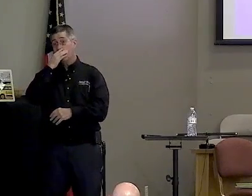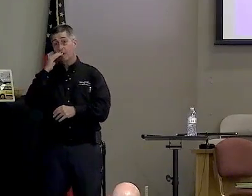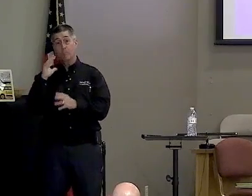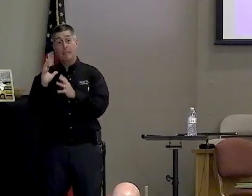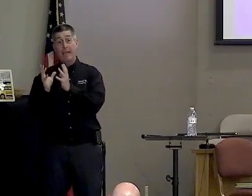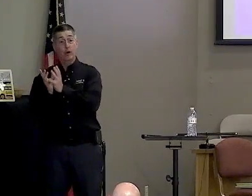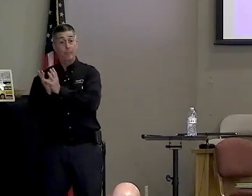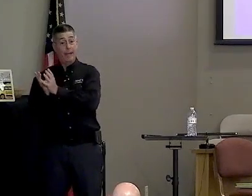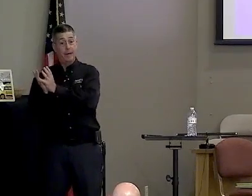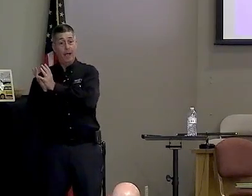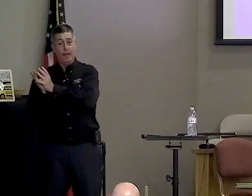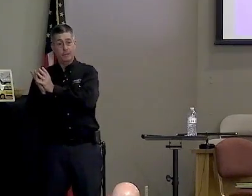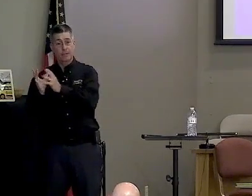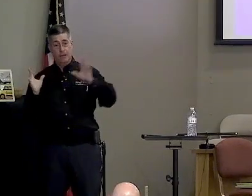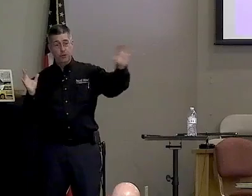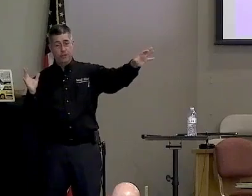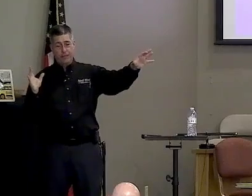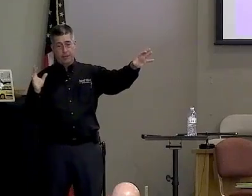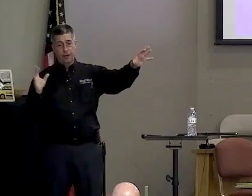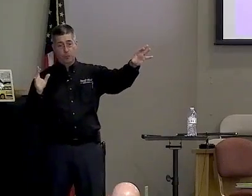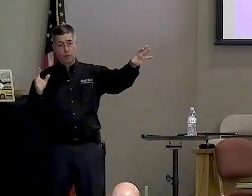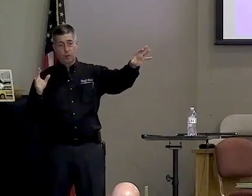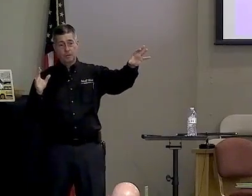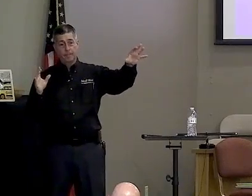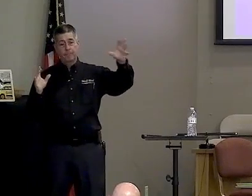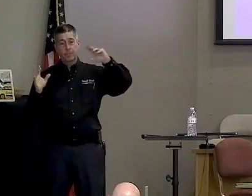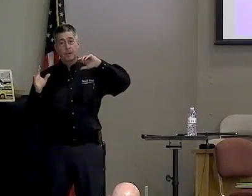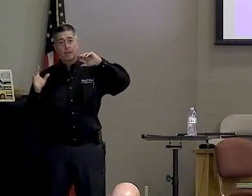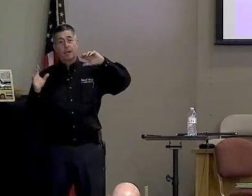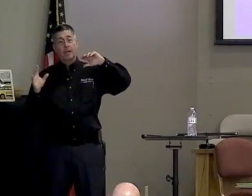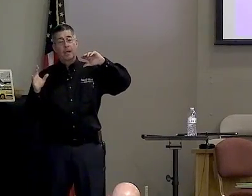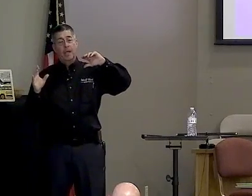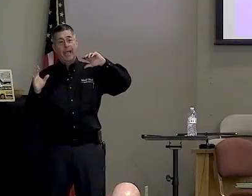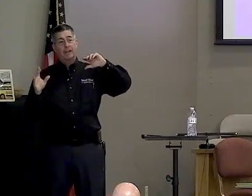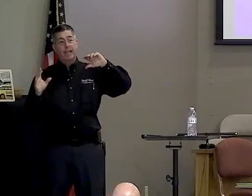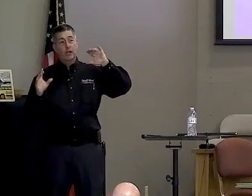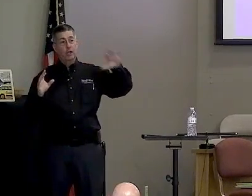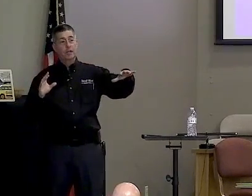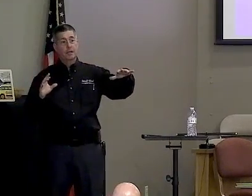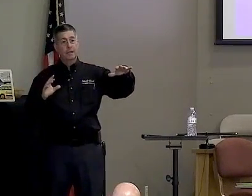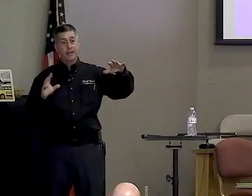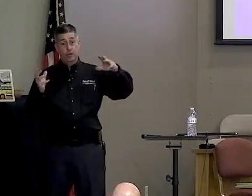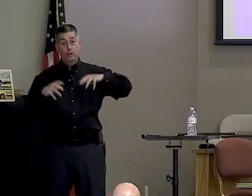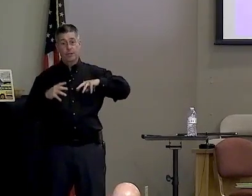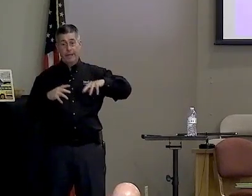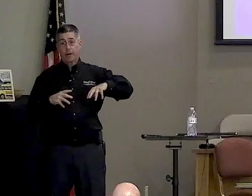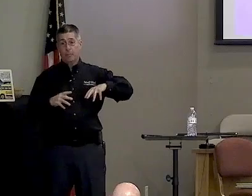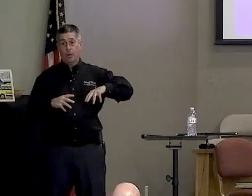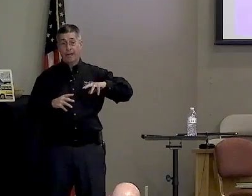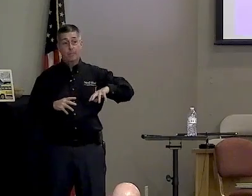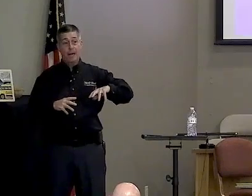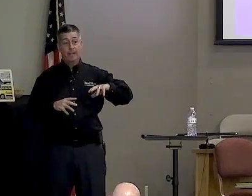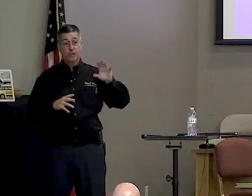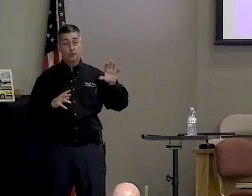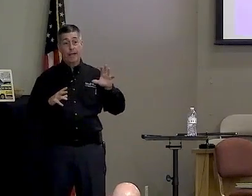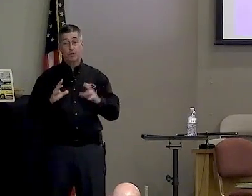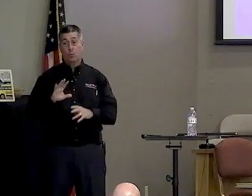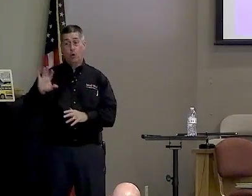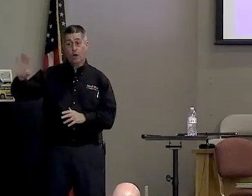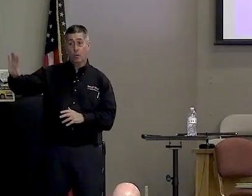may or may not understand the hearing world. And they look, they do look down upon anybody that's trying to walk away